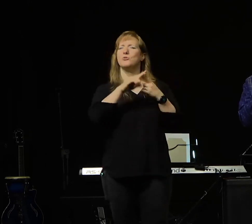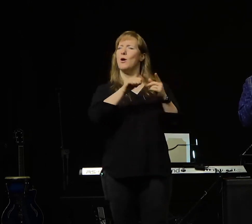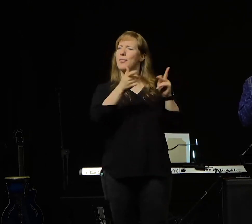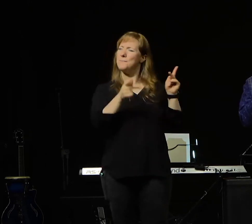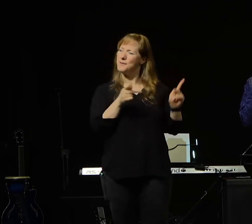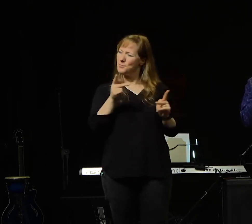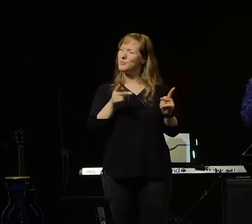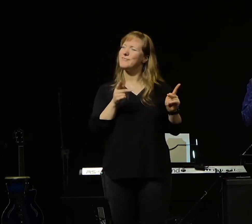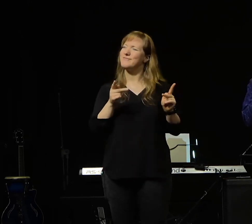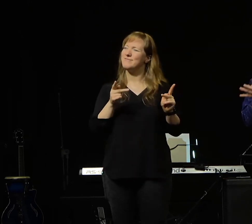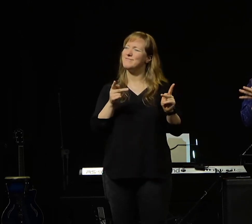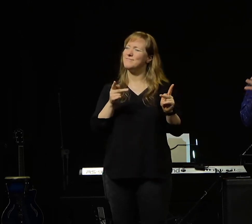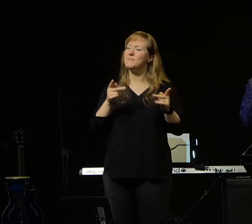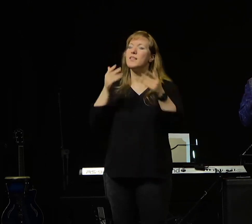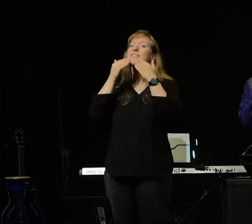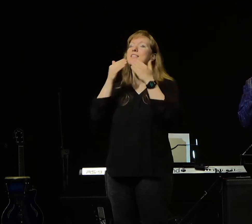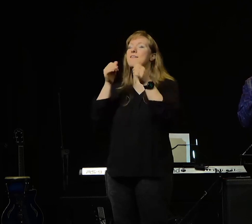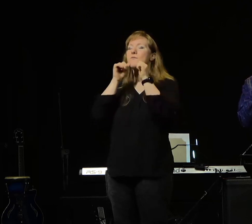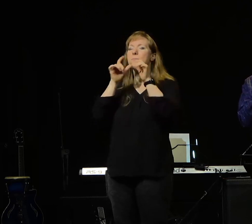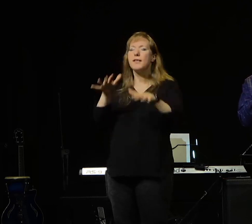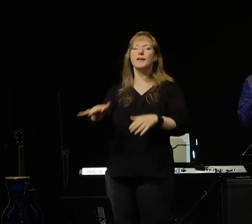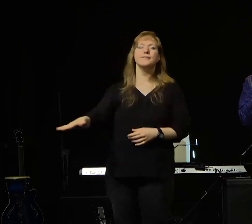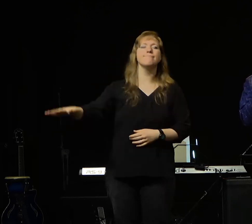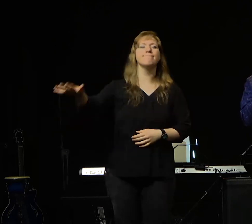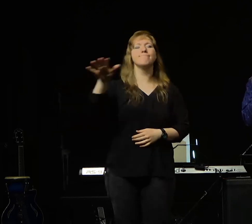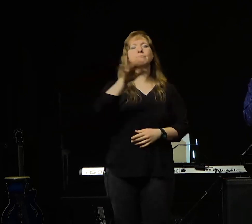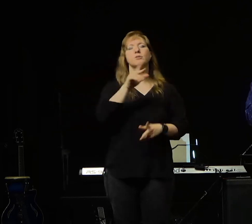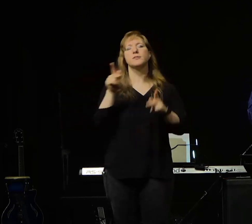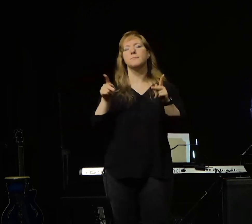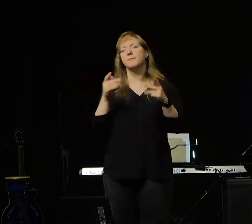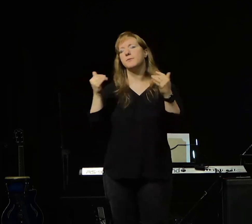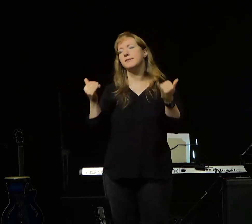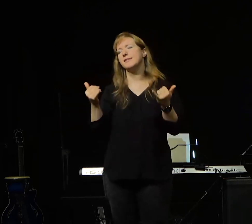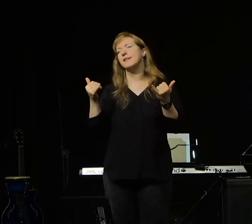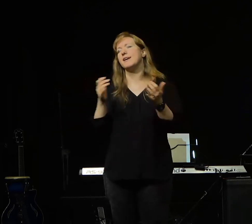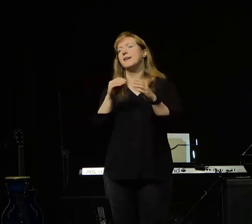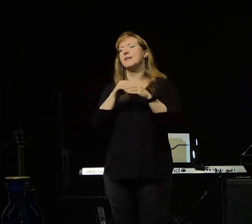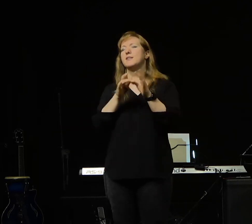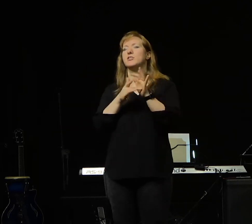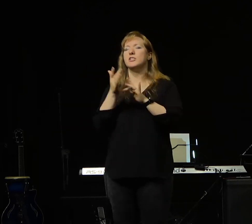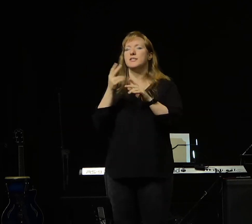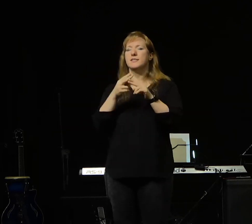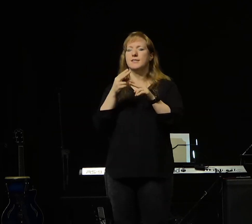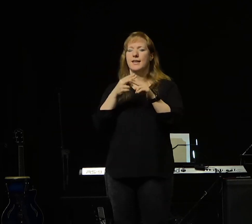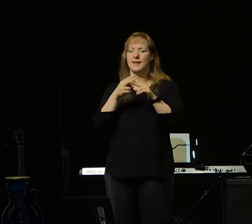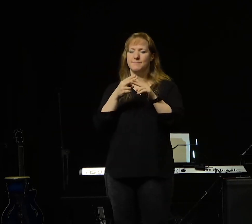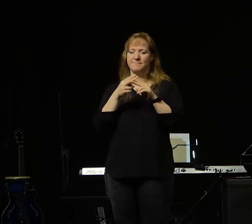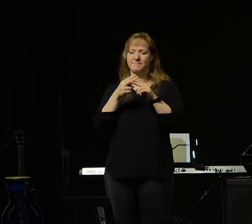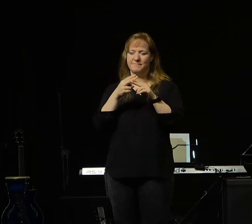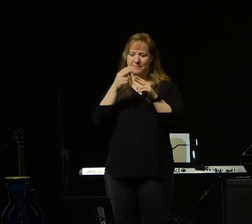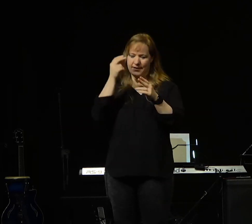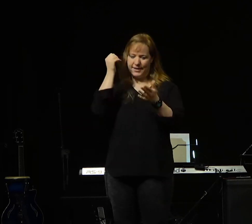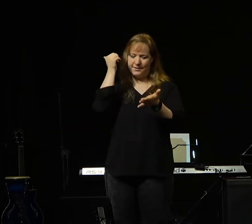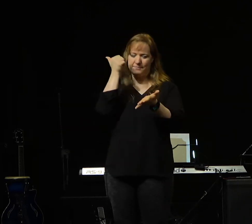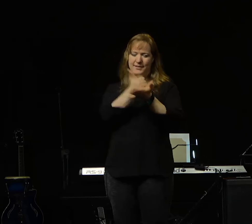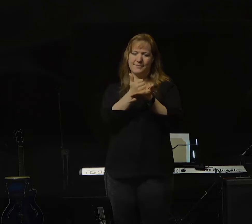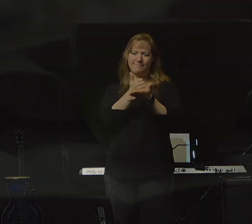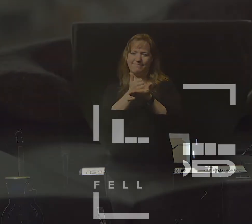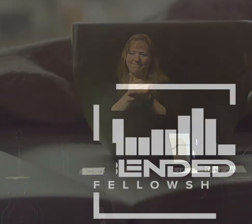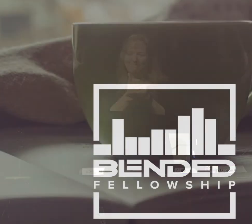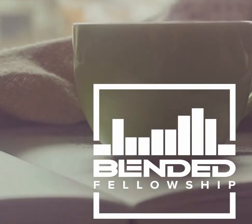I thank you for your blessings on your people and on this gathering today. In Jesus' name, amen.